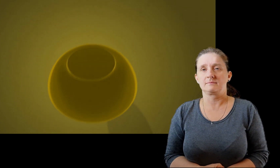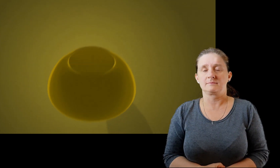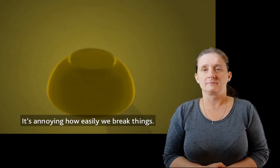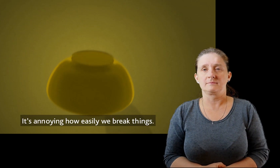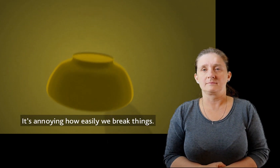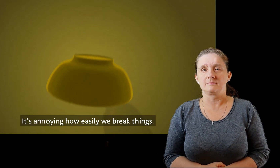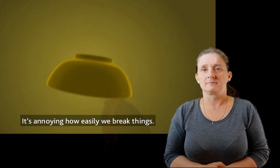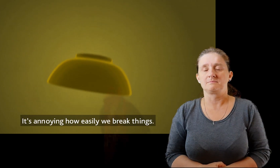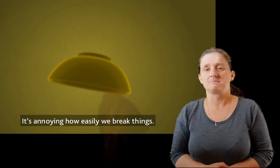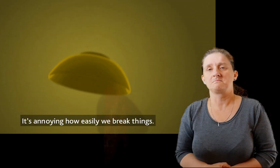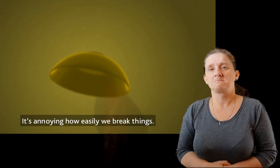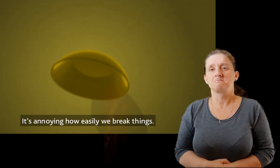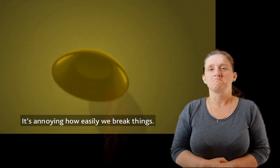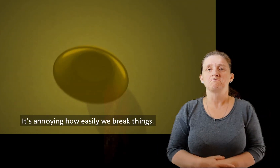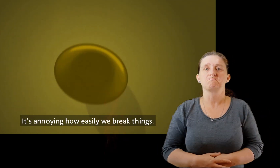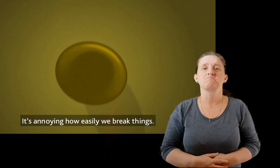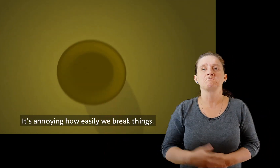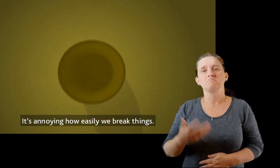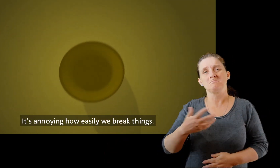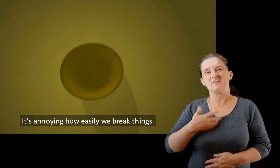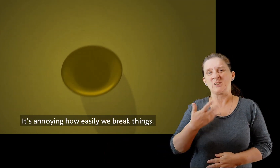It's annoying how easily we break things.